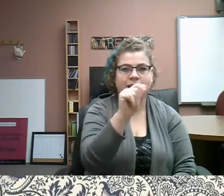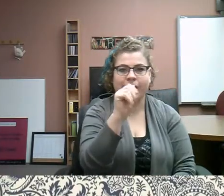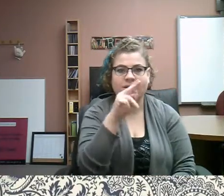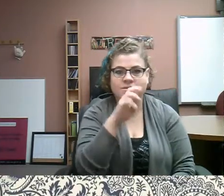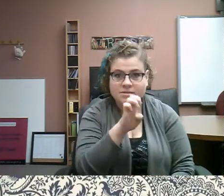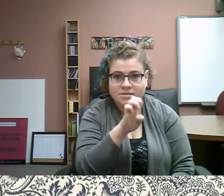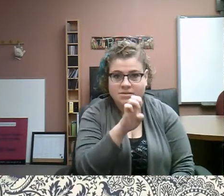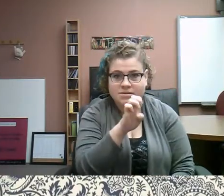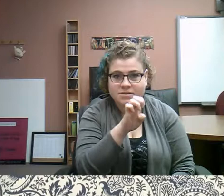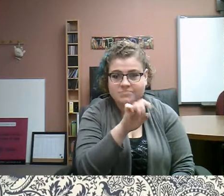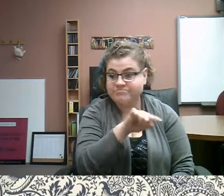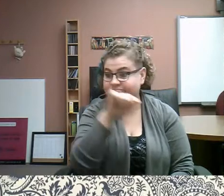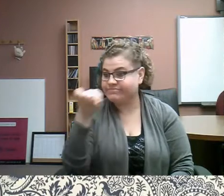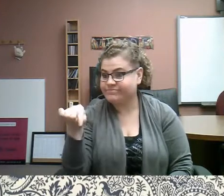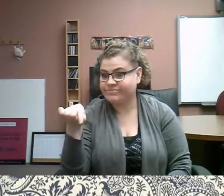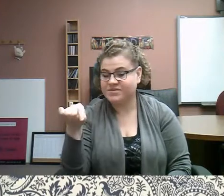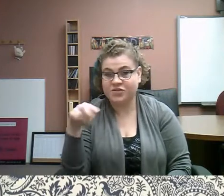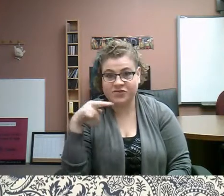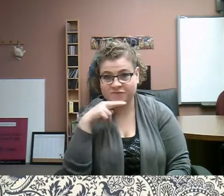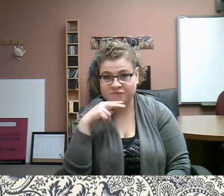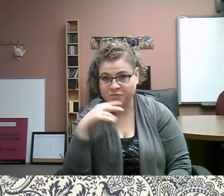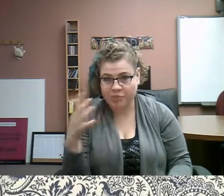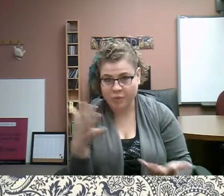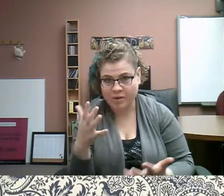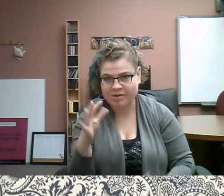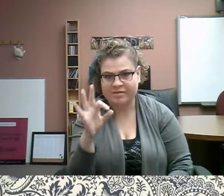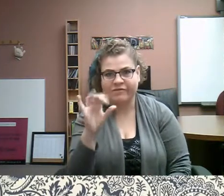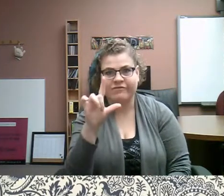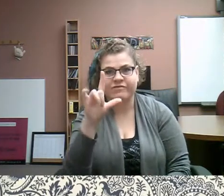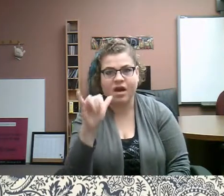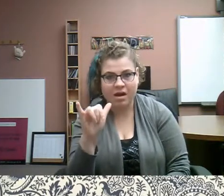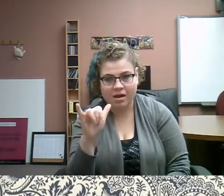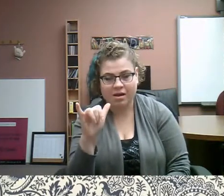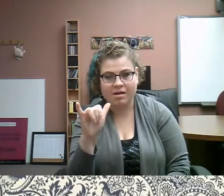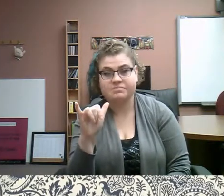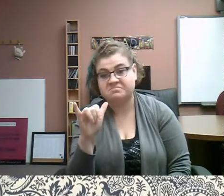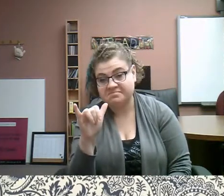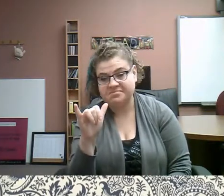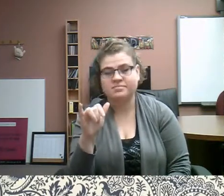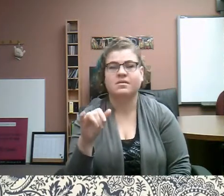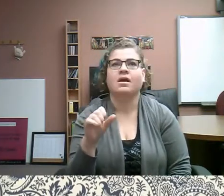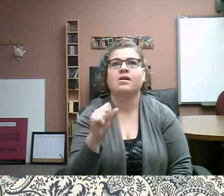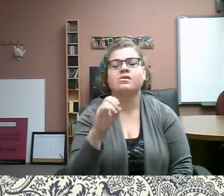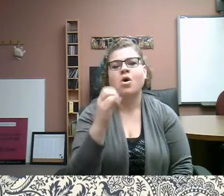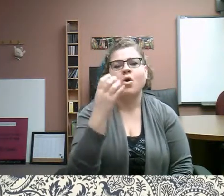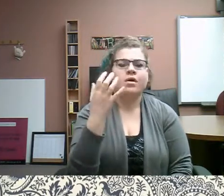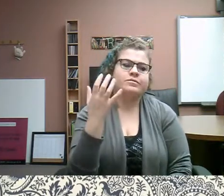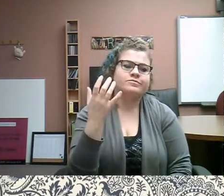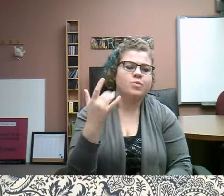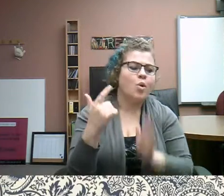So plane, that's a sign, and the verb is fly.